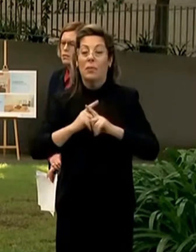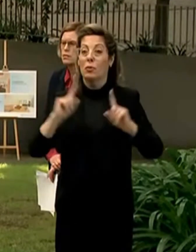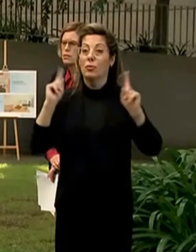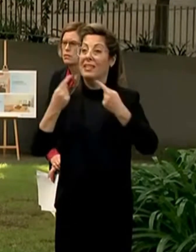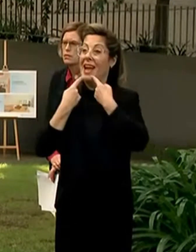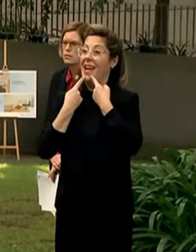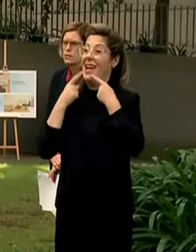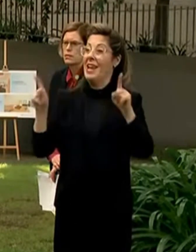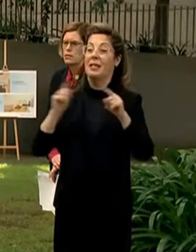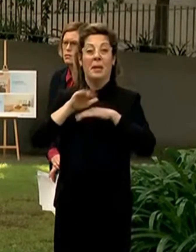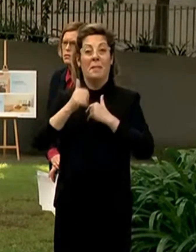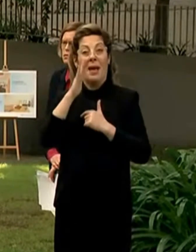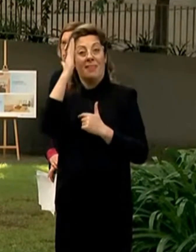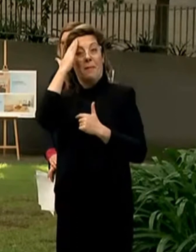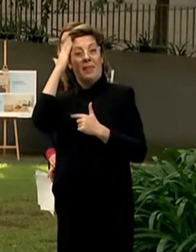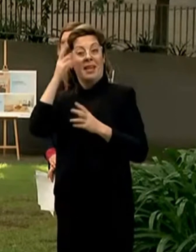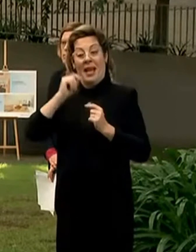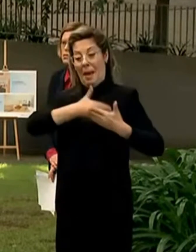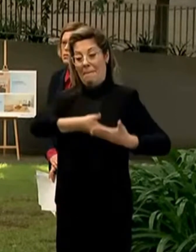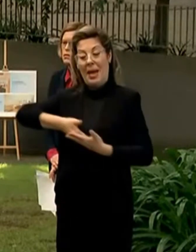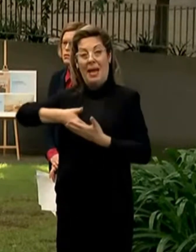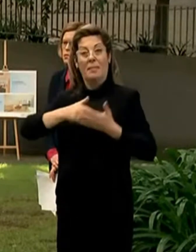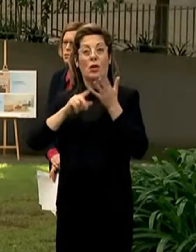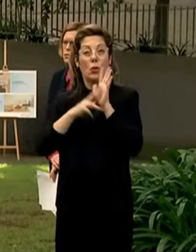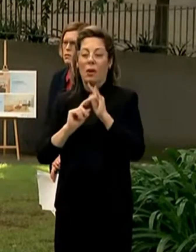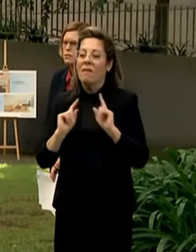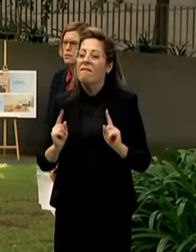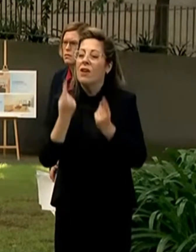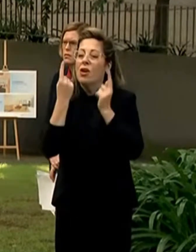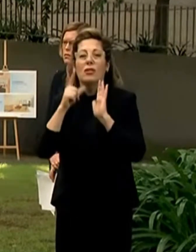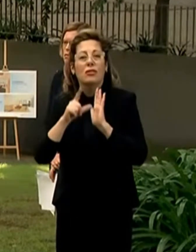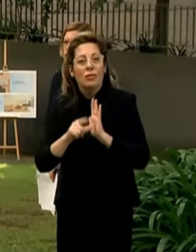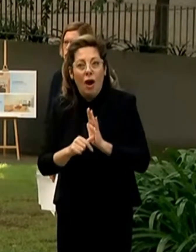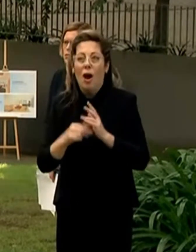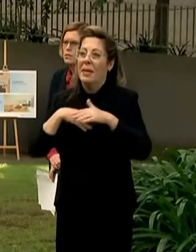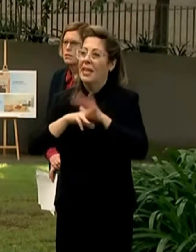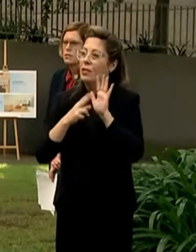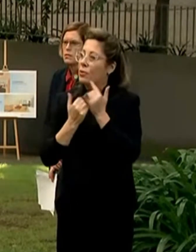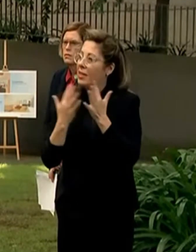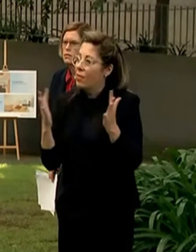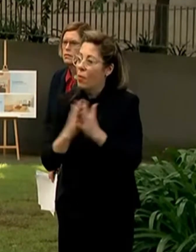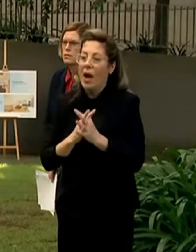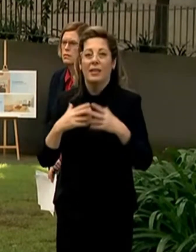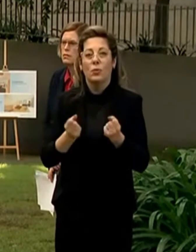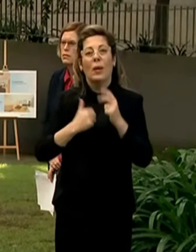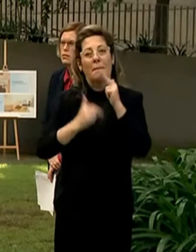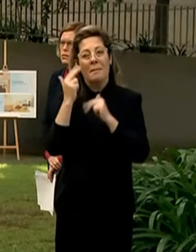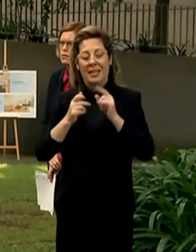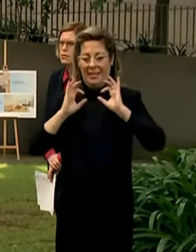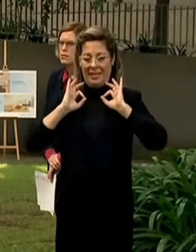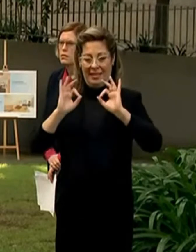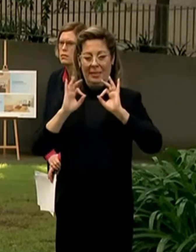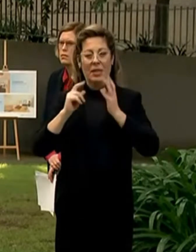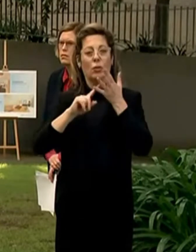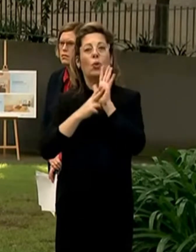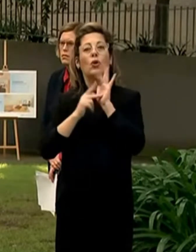unit is another example, where we'll be, for the first time in our state, building a dedicated acute service for mental health for women who are